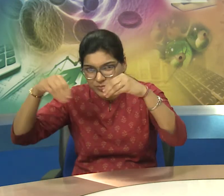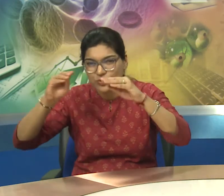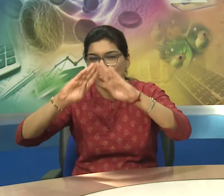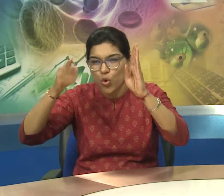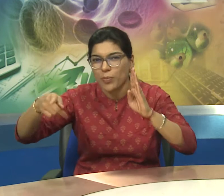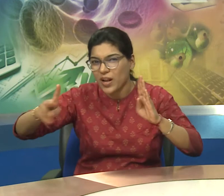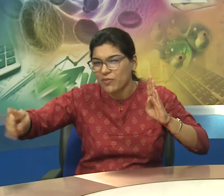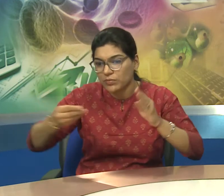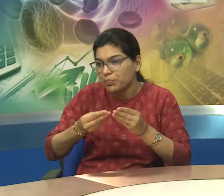Eighth point,